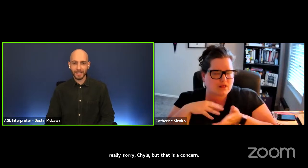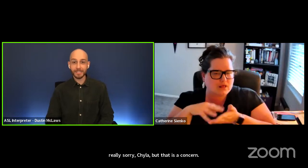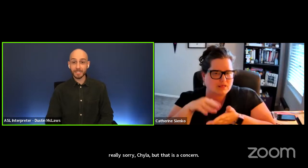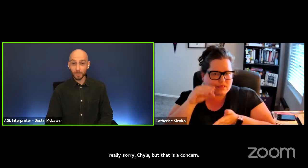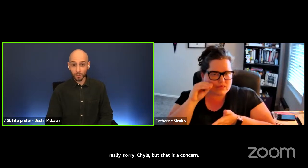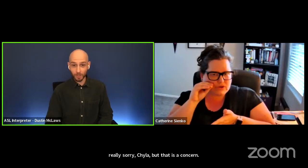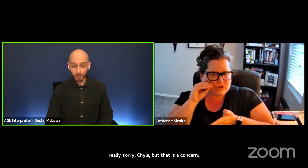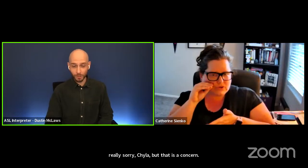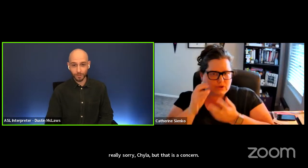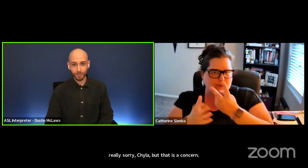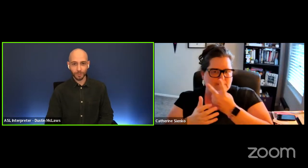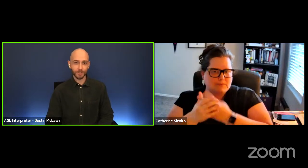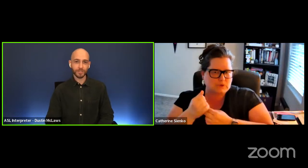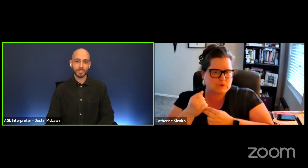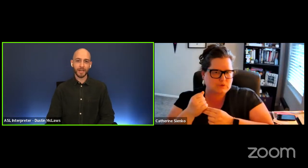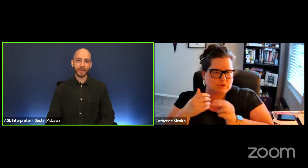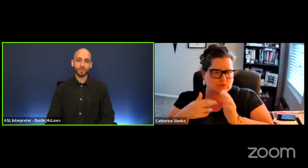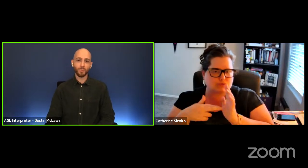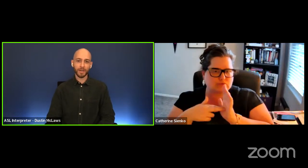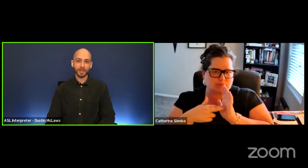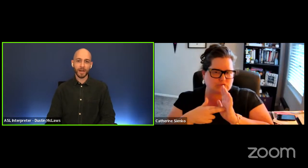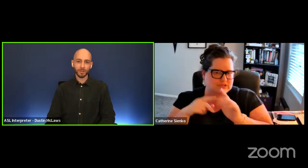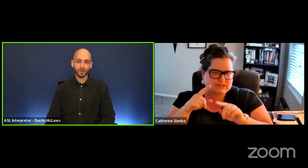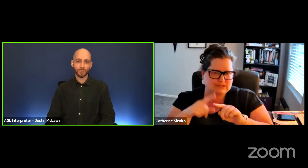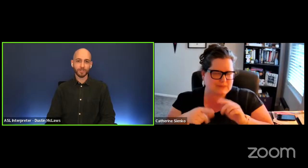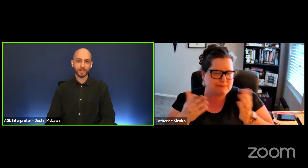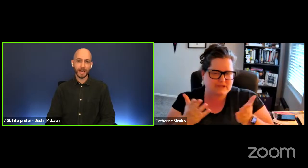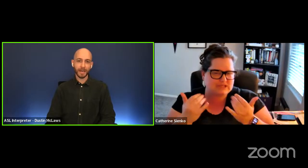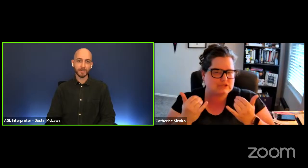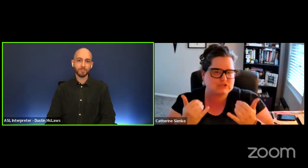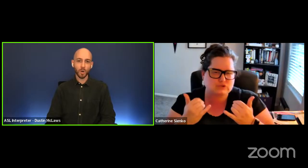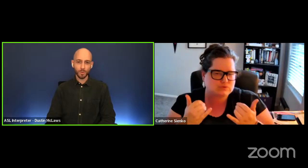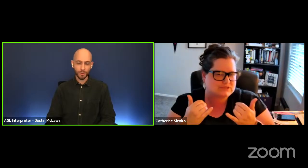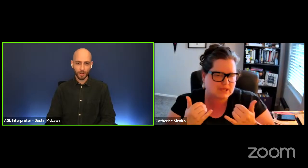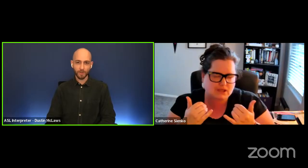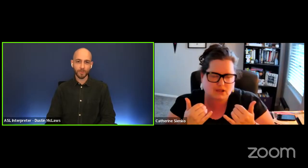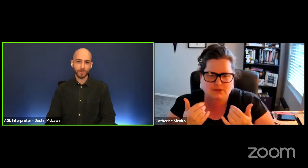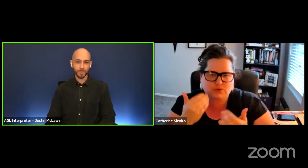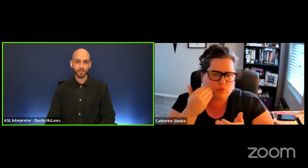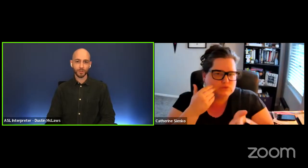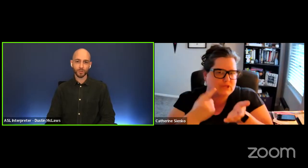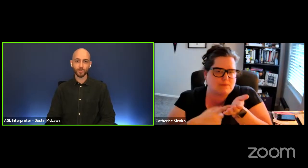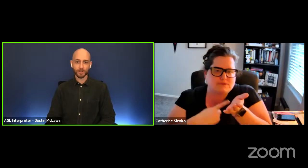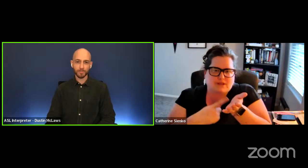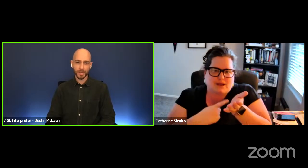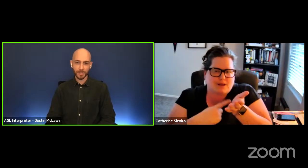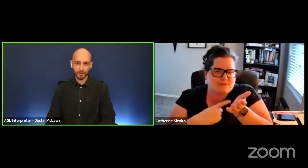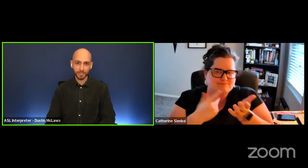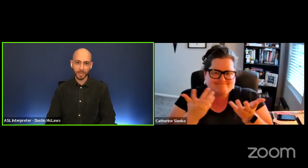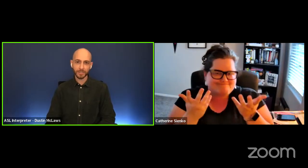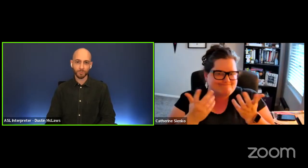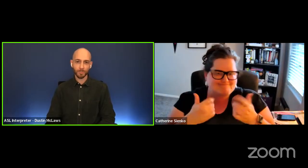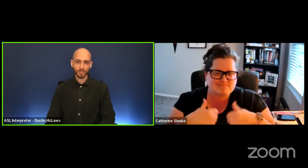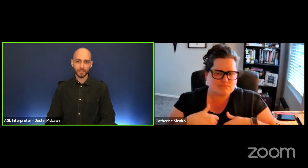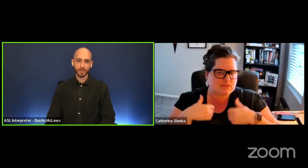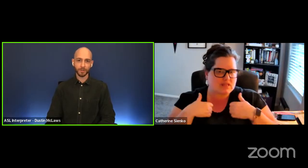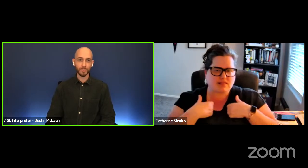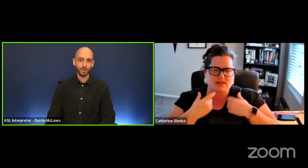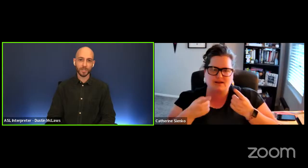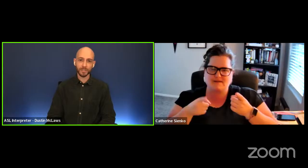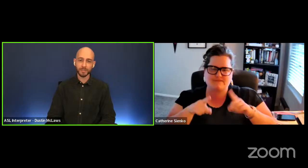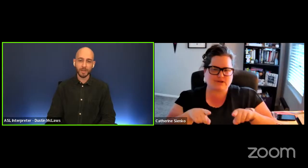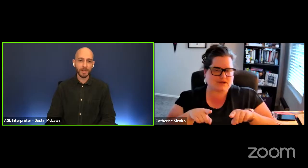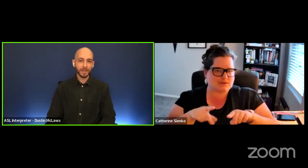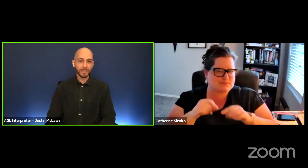I had a similar concern today when I learned that both of the commissioners wouldn't be here today to represent